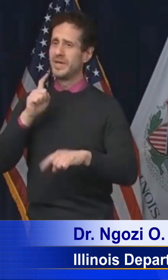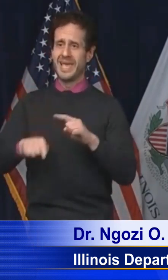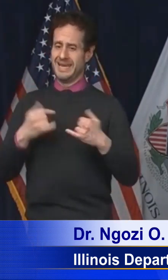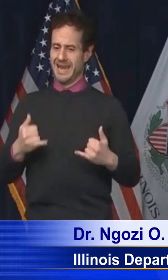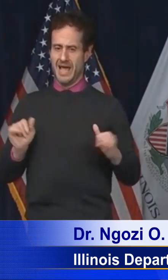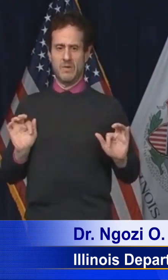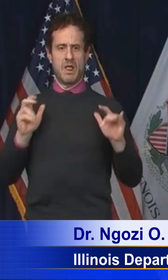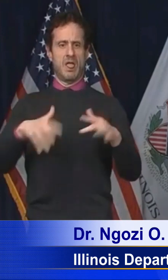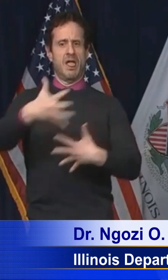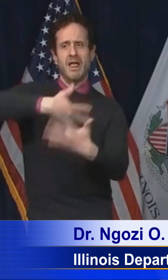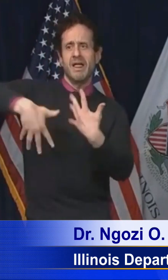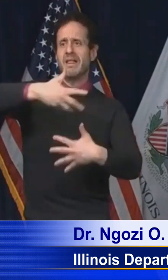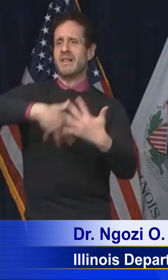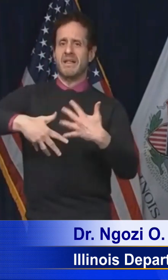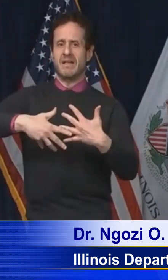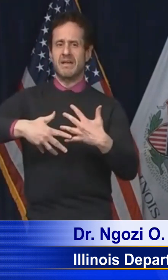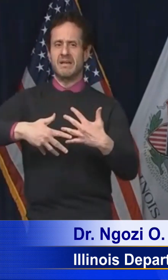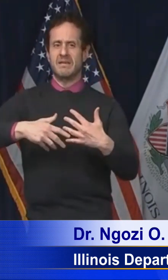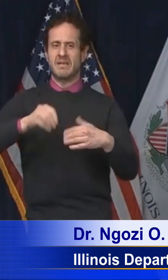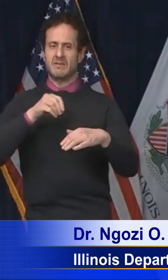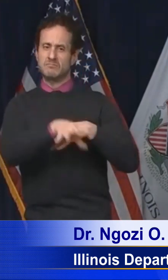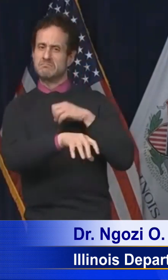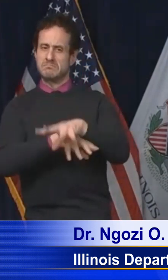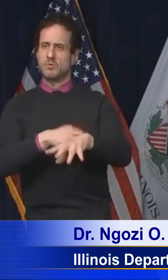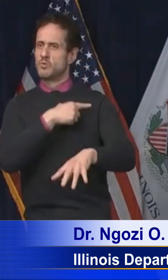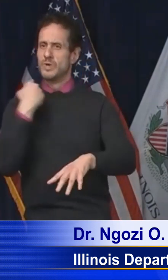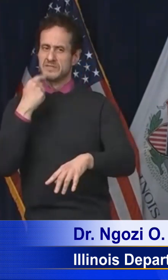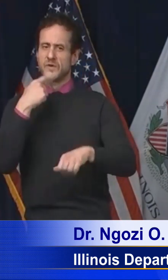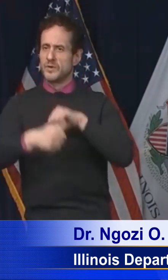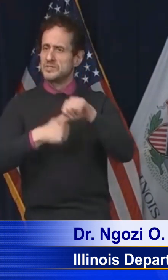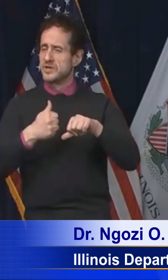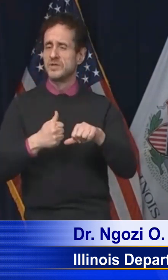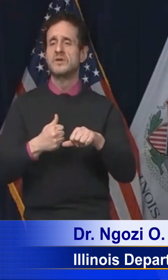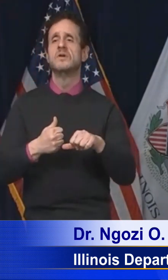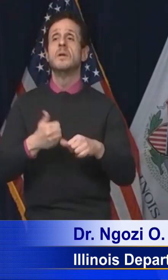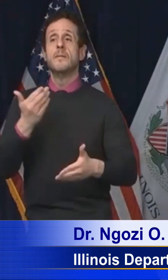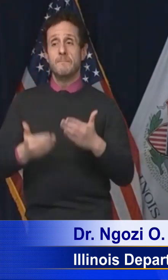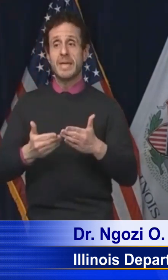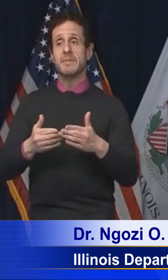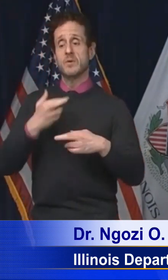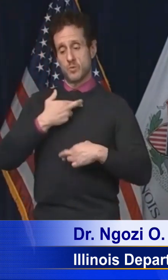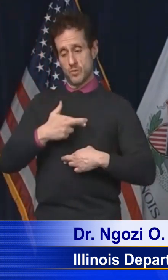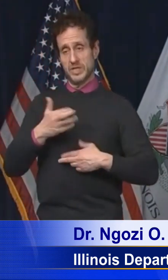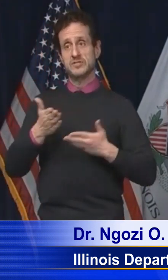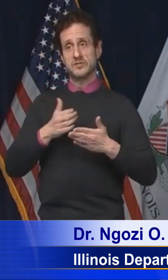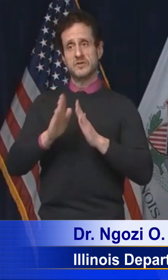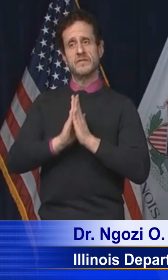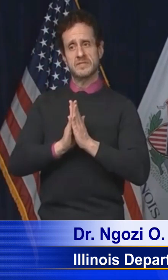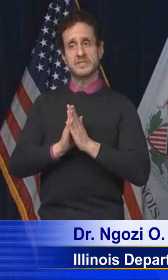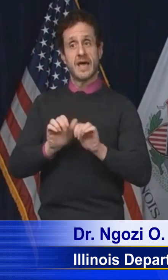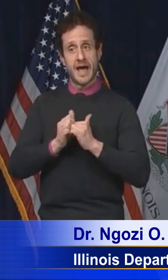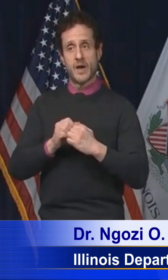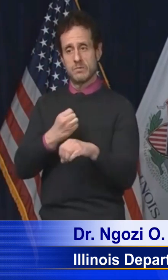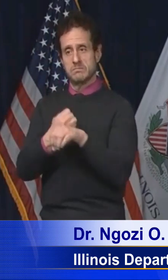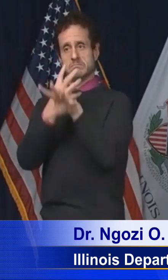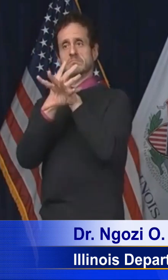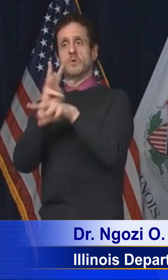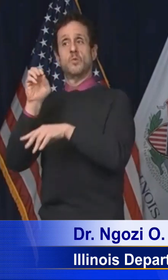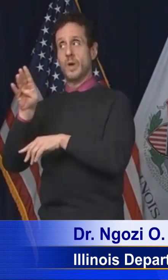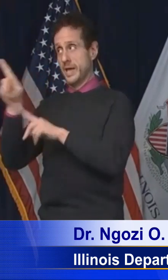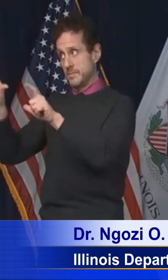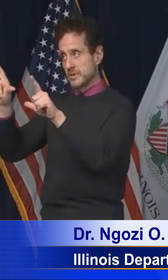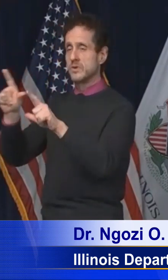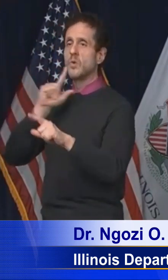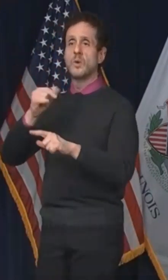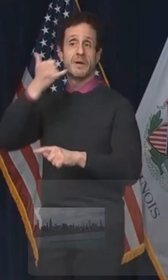at risk. Please hold virtual services, whether by web or phone. I may